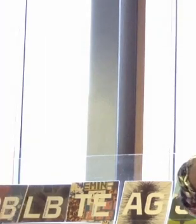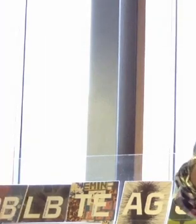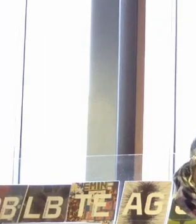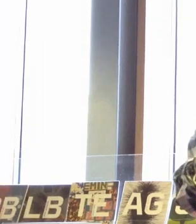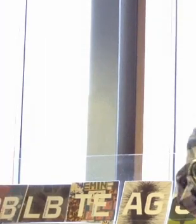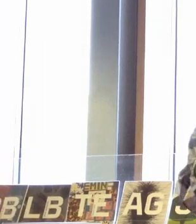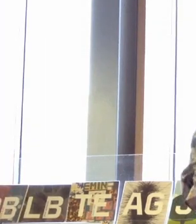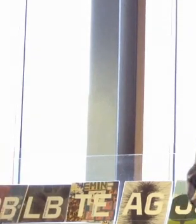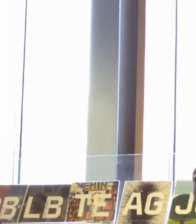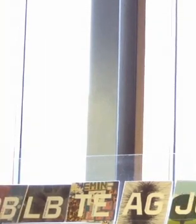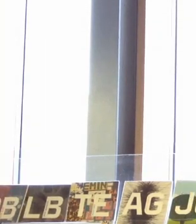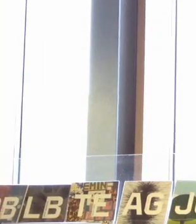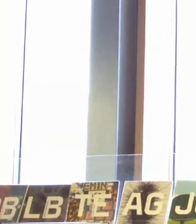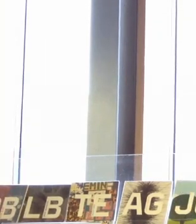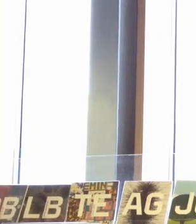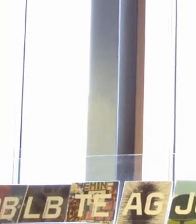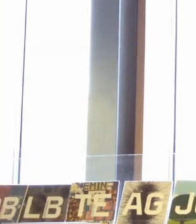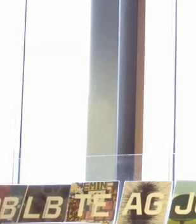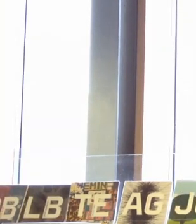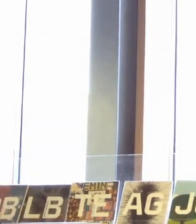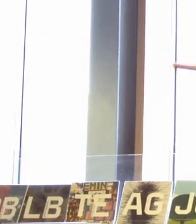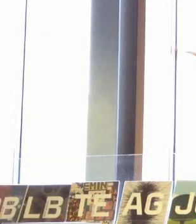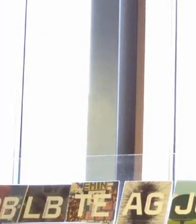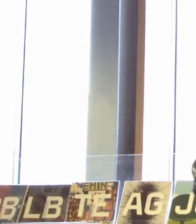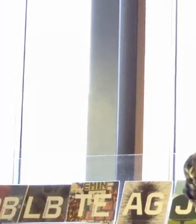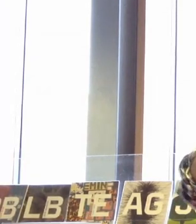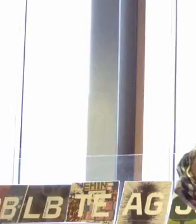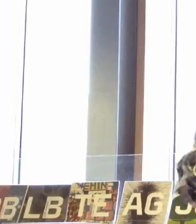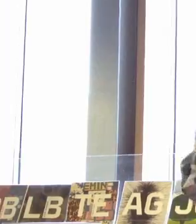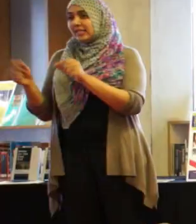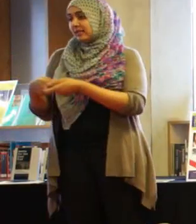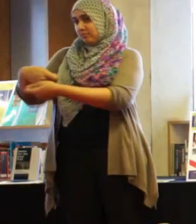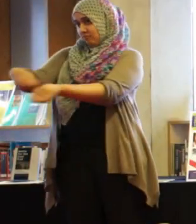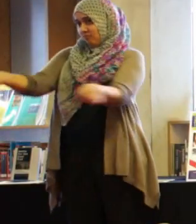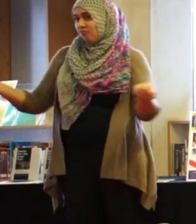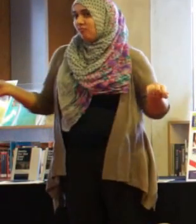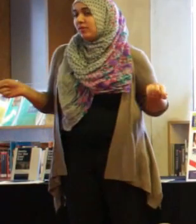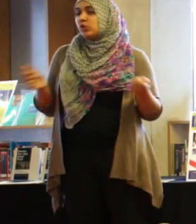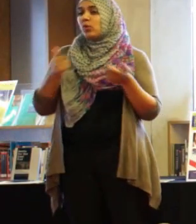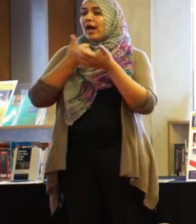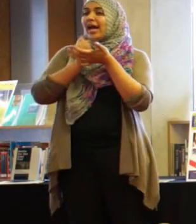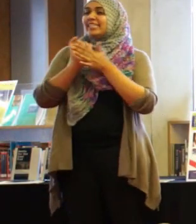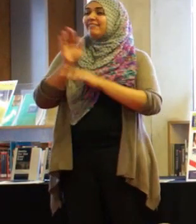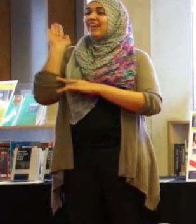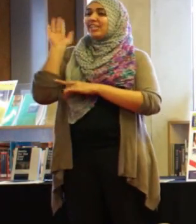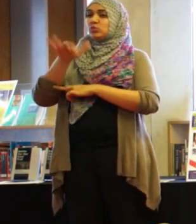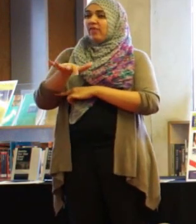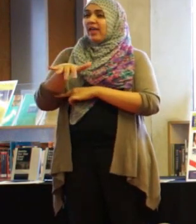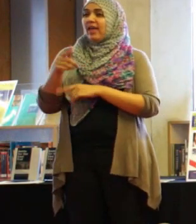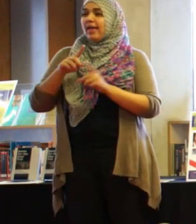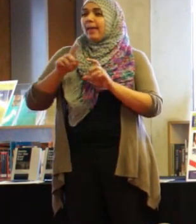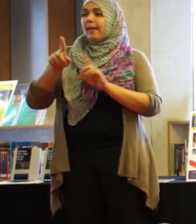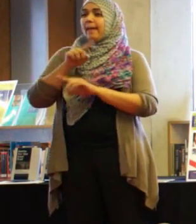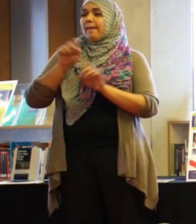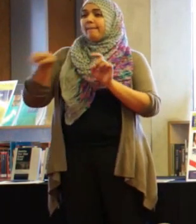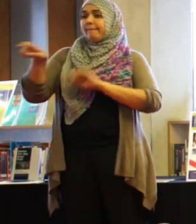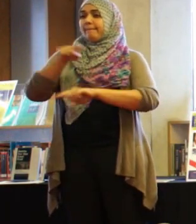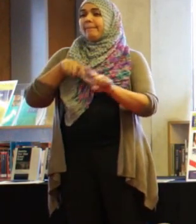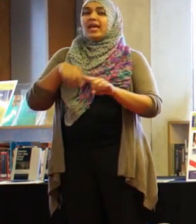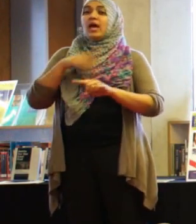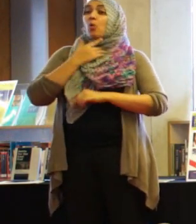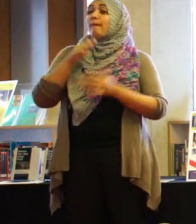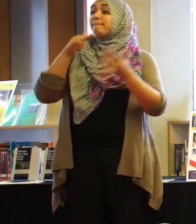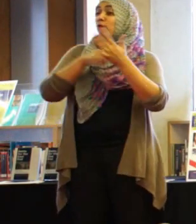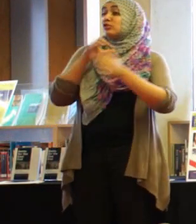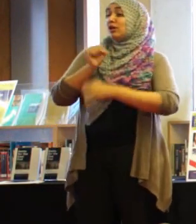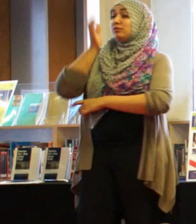to reproduce some more tickets. And so the anti-fascists were dotted around the room, and when Mosley started to speak, 3 minutes into